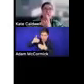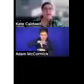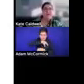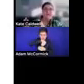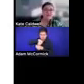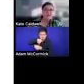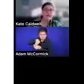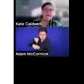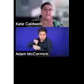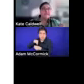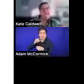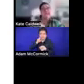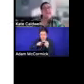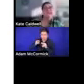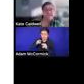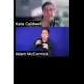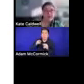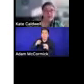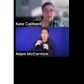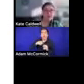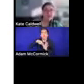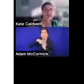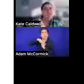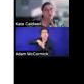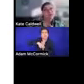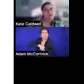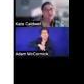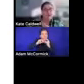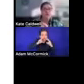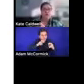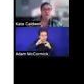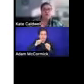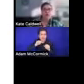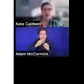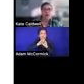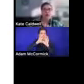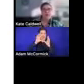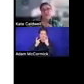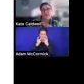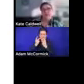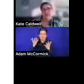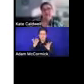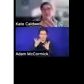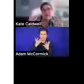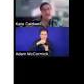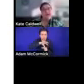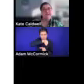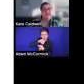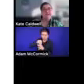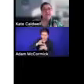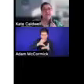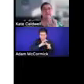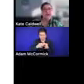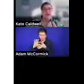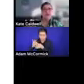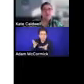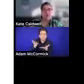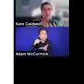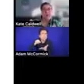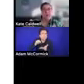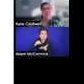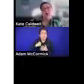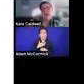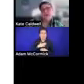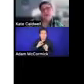However, qualitative data does lend itself naturally to intersectional methods because it allows